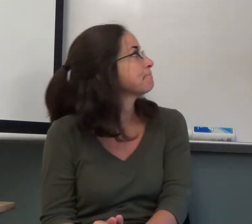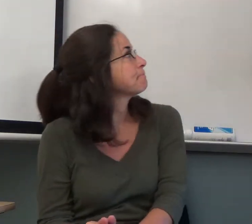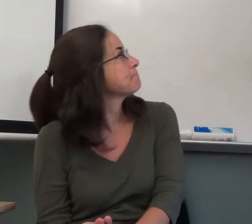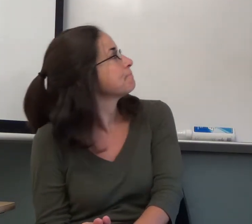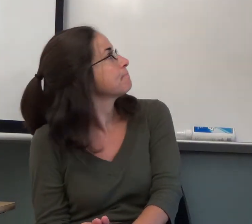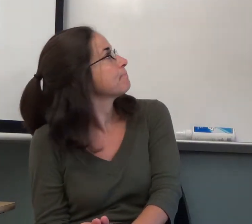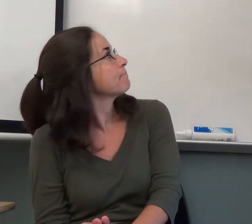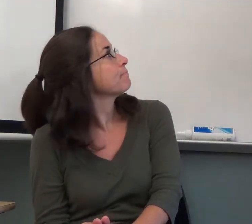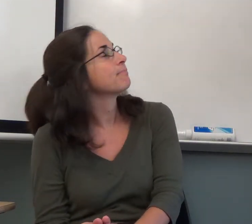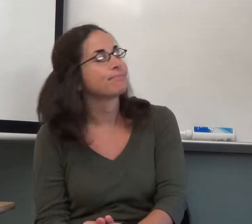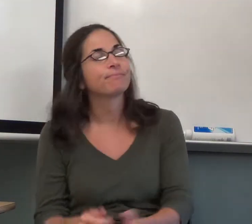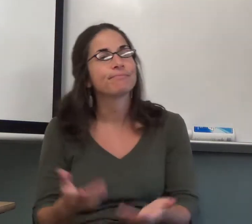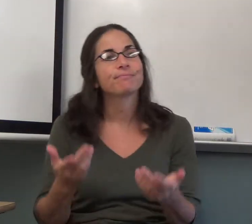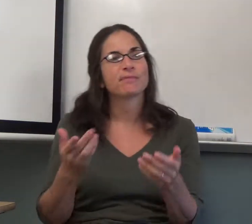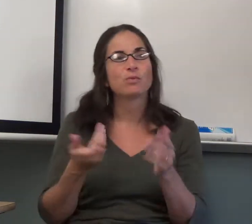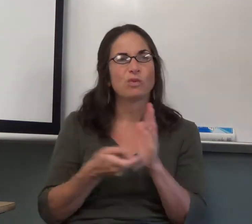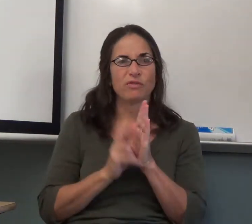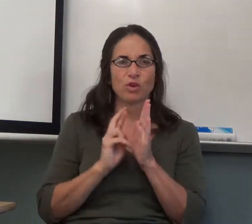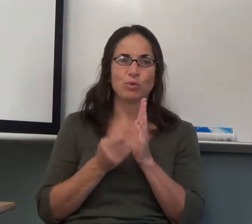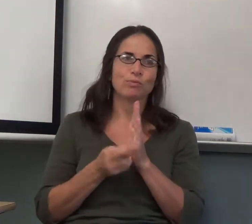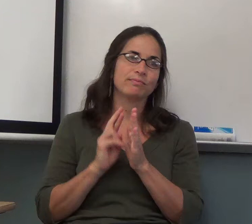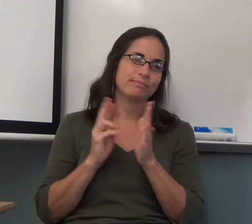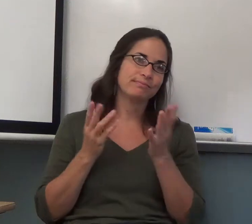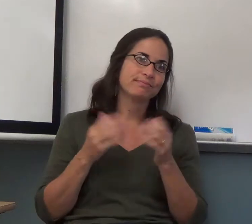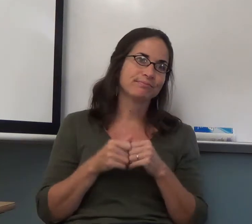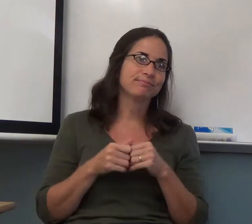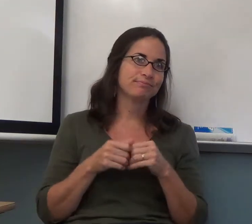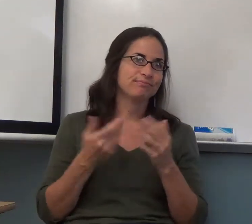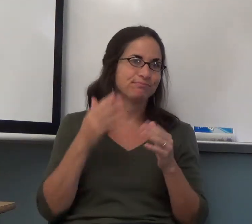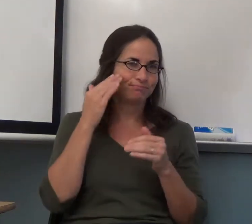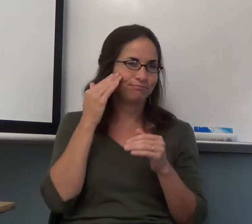this is all review. You most likely already have it in your notes.